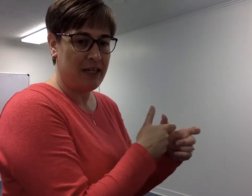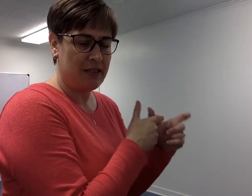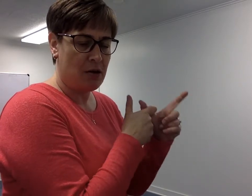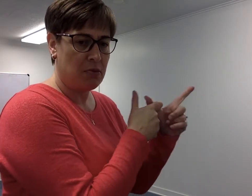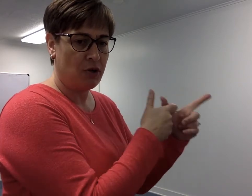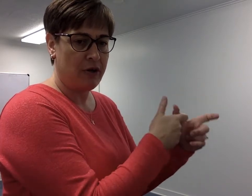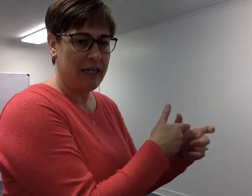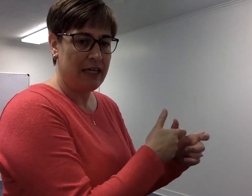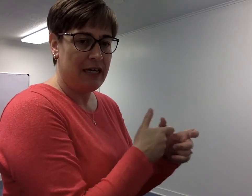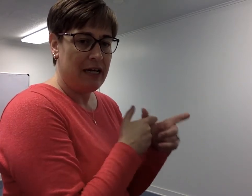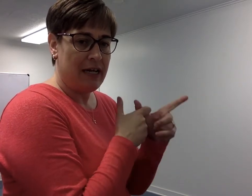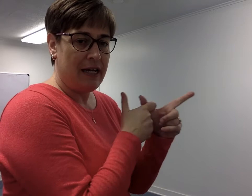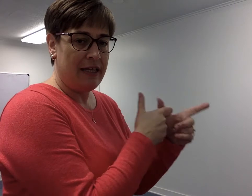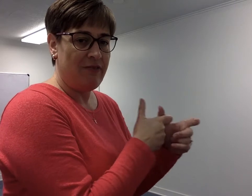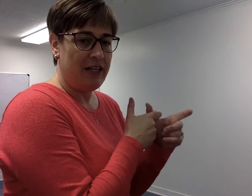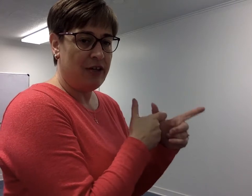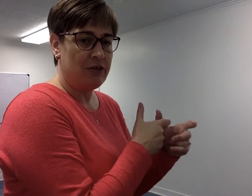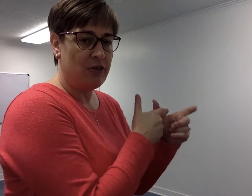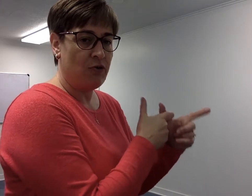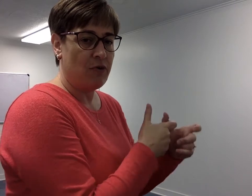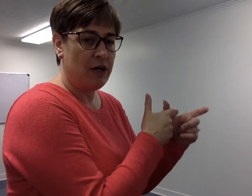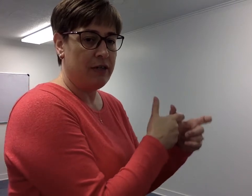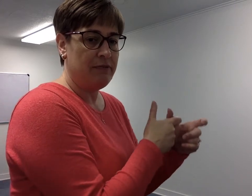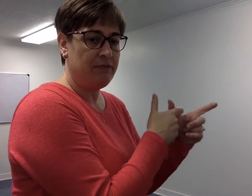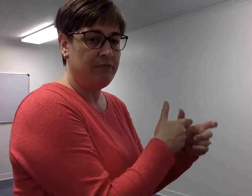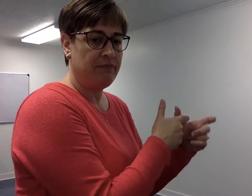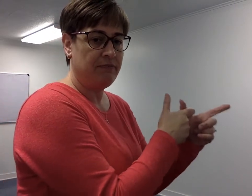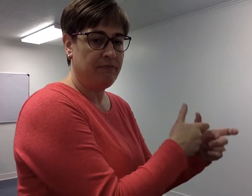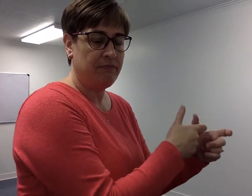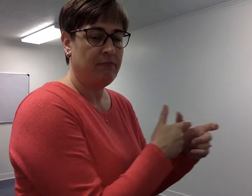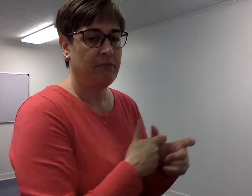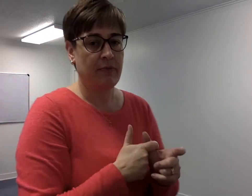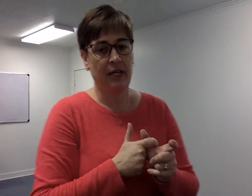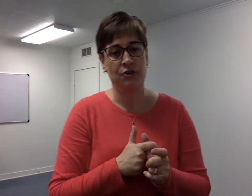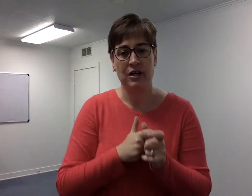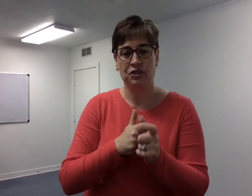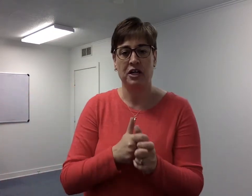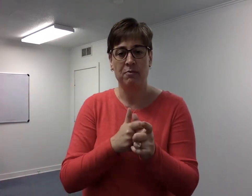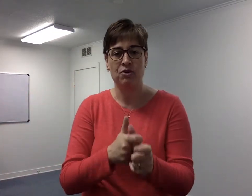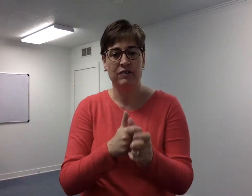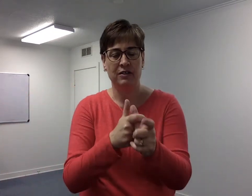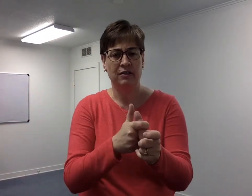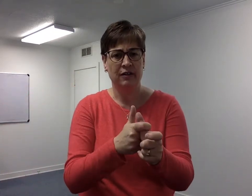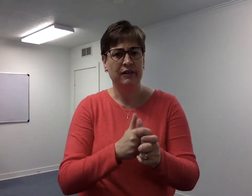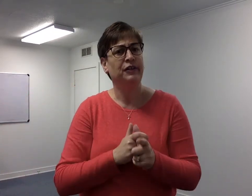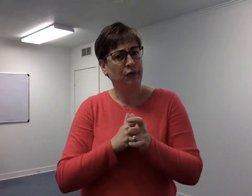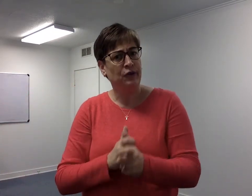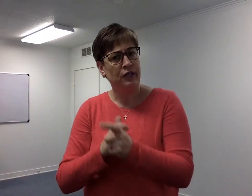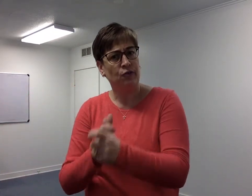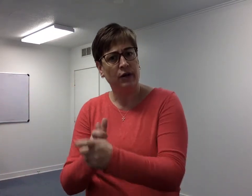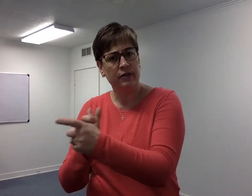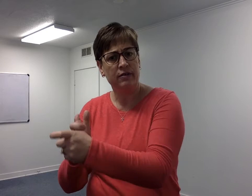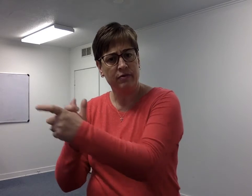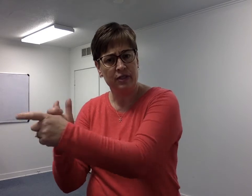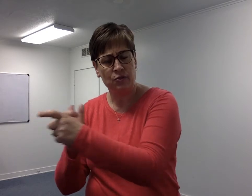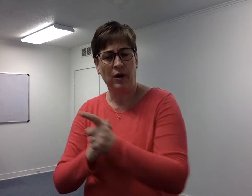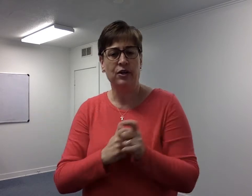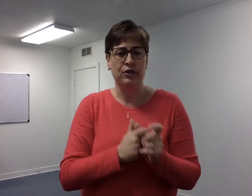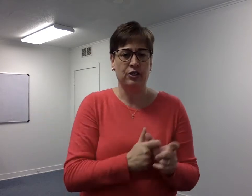gets all blurry in the video. So run. And you're actually going to move it. You know, you need to run to this way. You need to